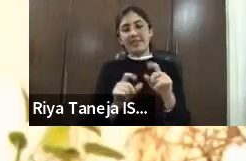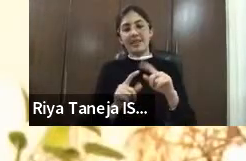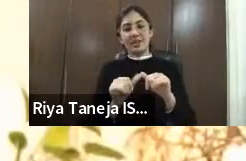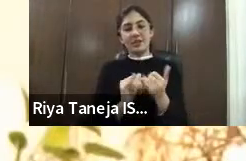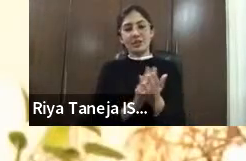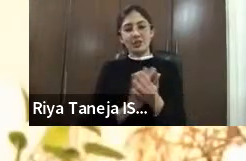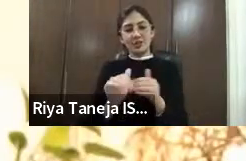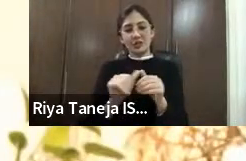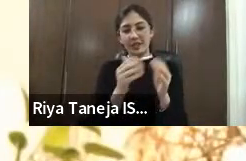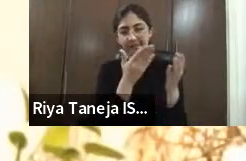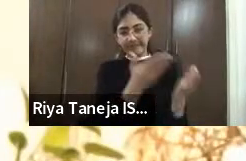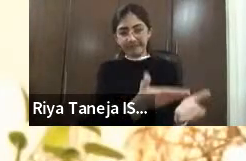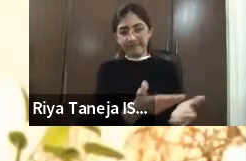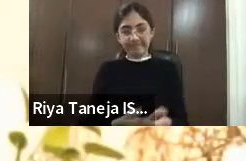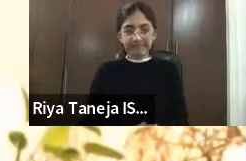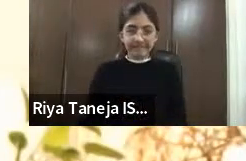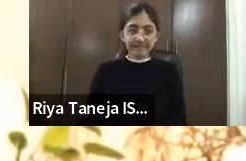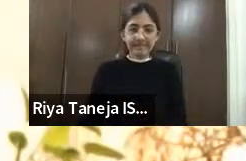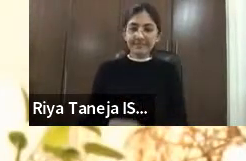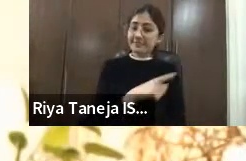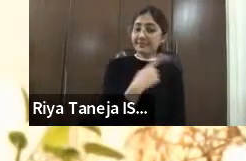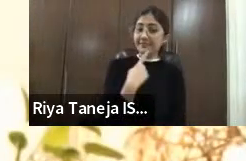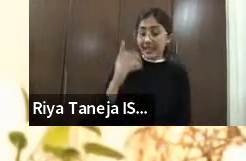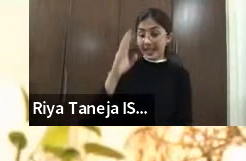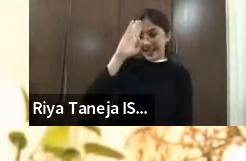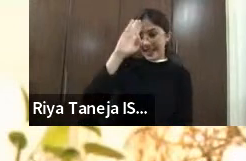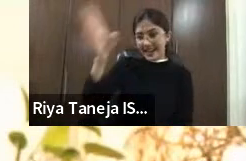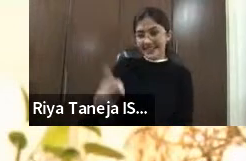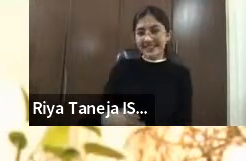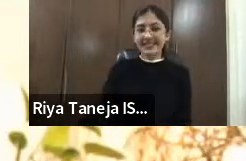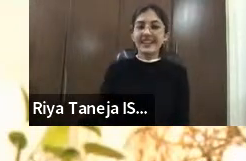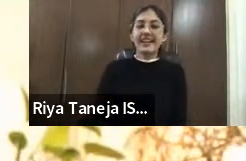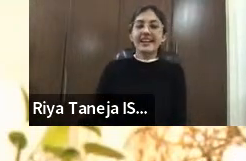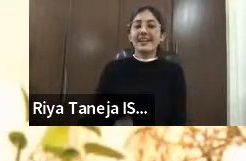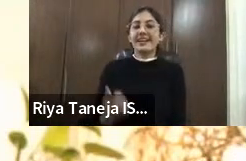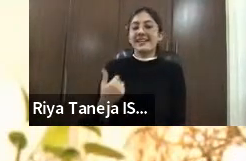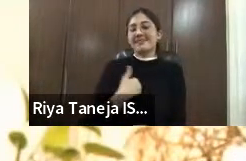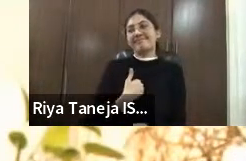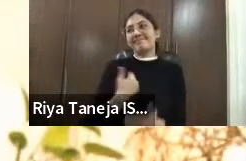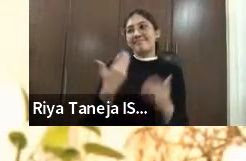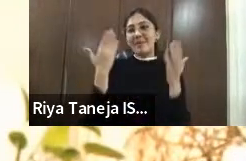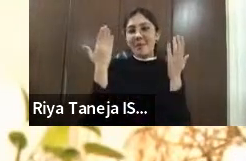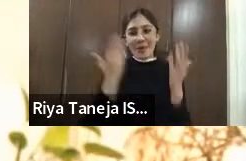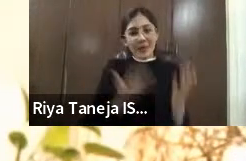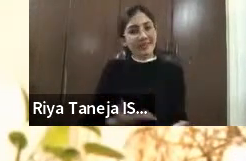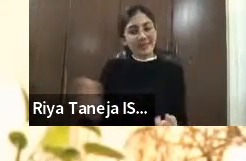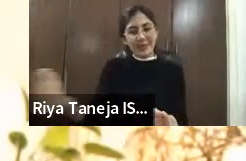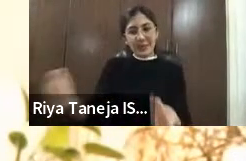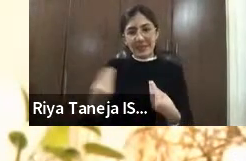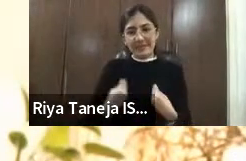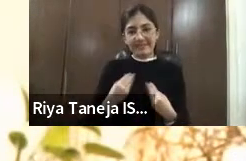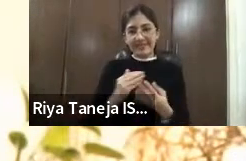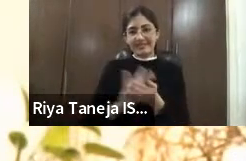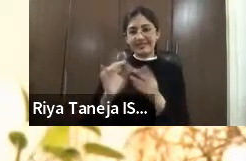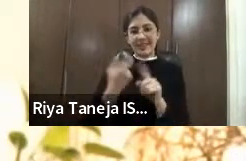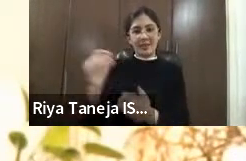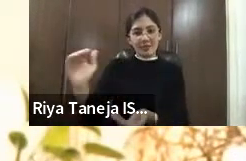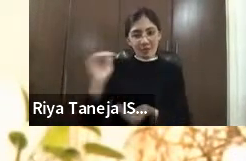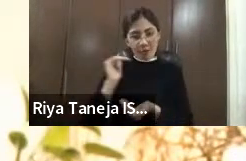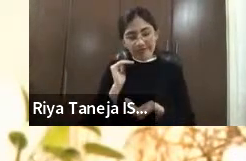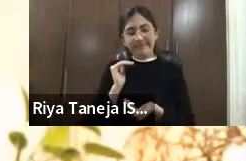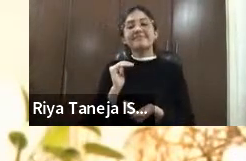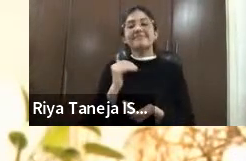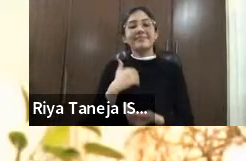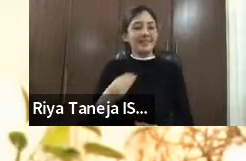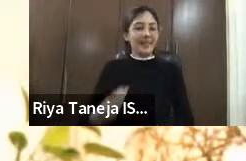Let's hear it from her. I'm honored to receive the NCPEDP-MIndtree Helen Keller Award. My name is Natasha